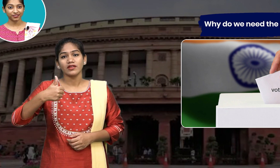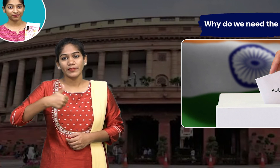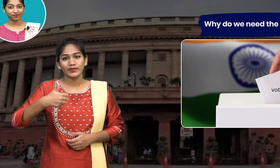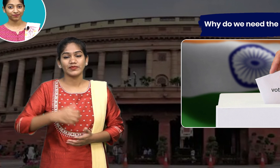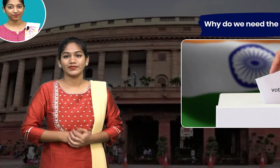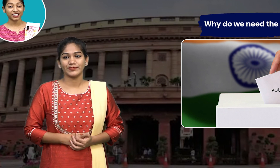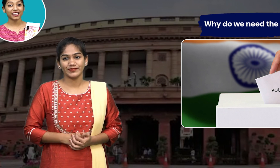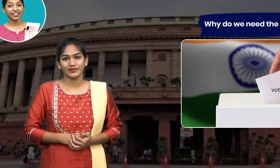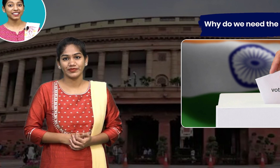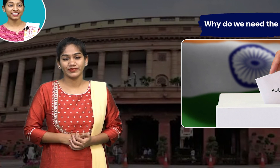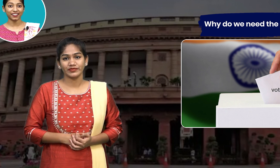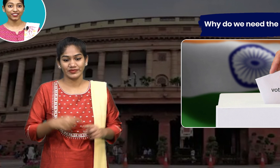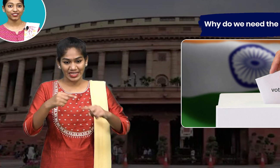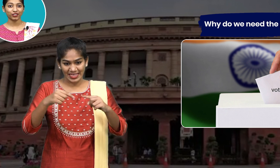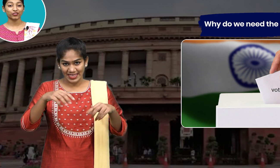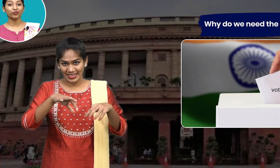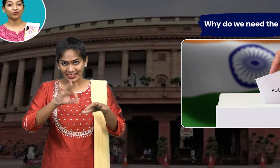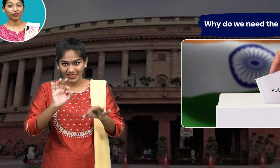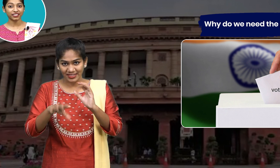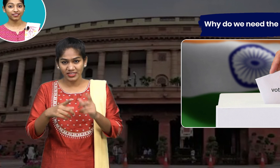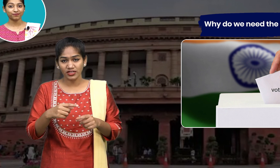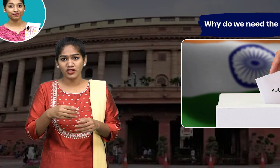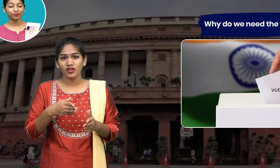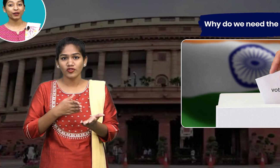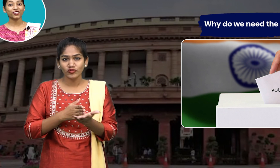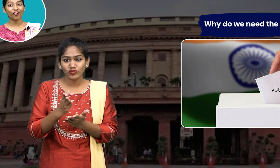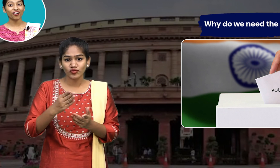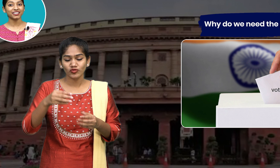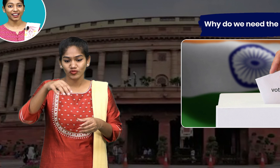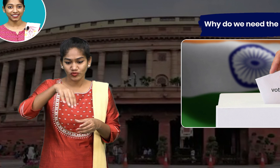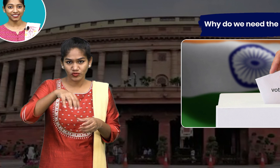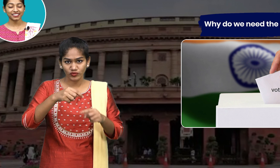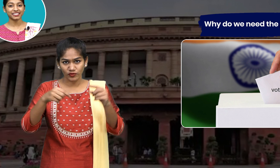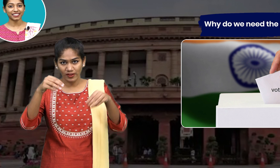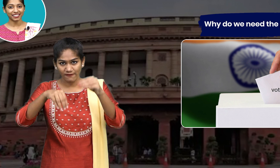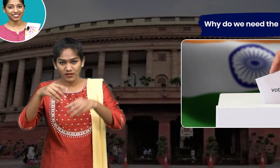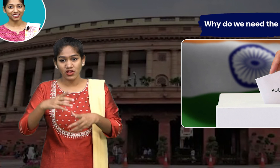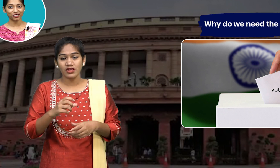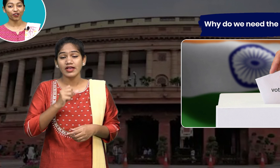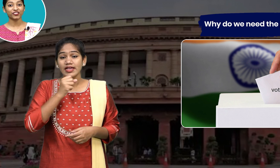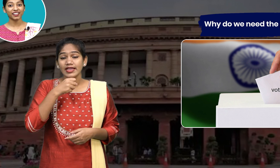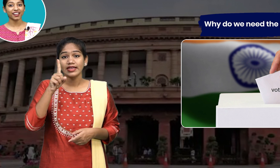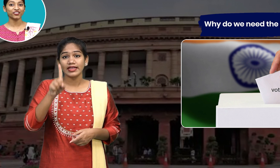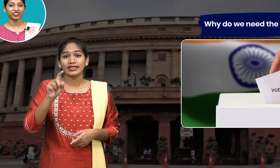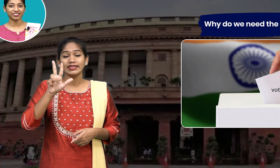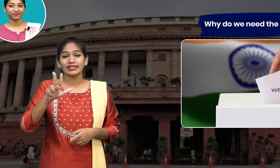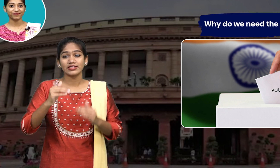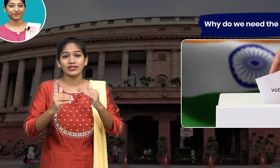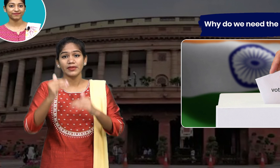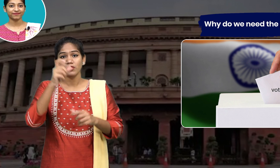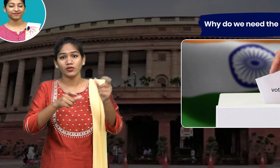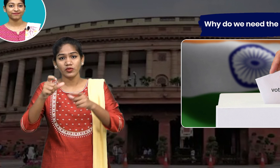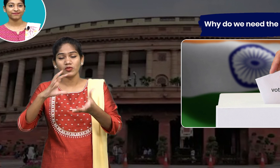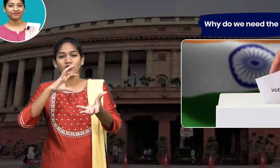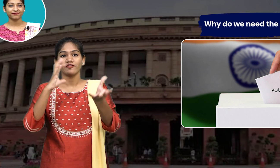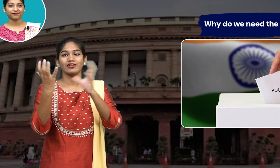representatives elected through voting by all adult citizens of the country.